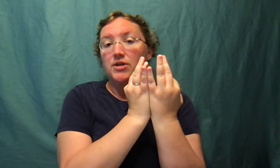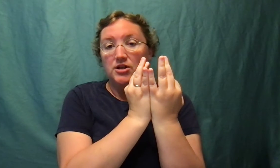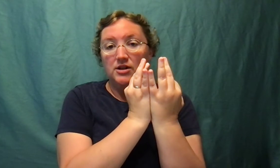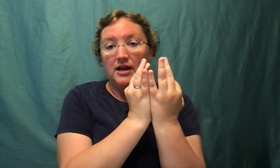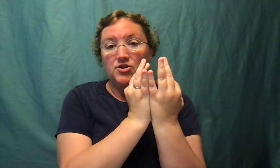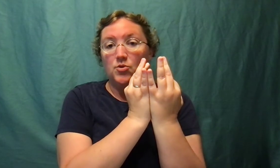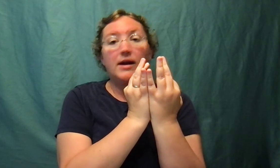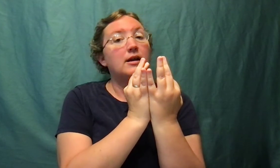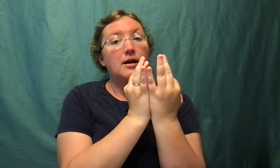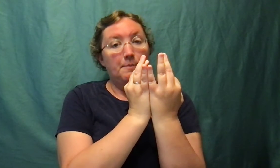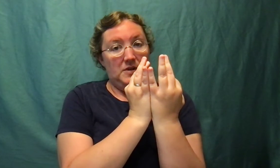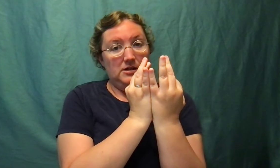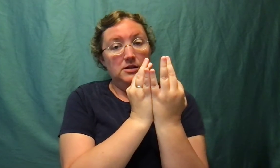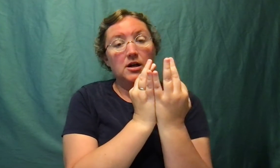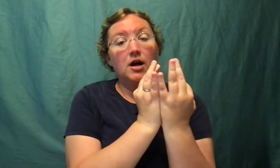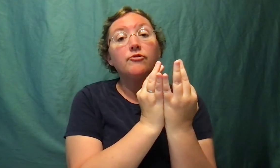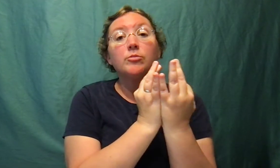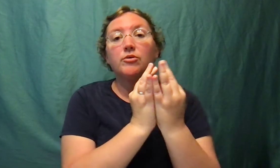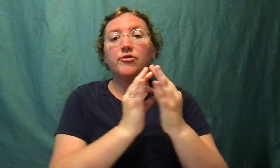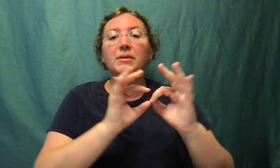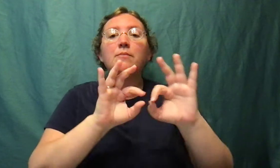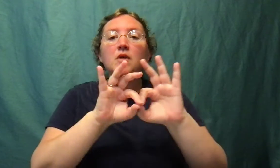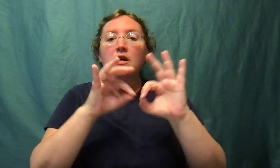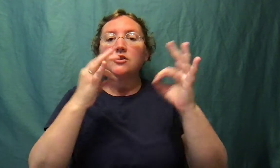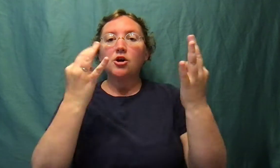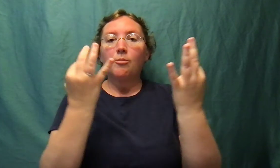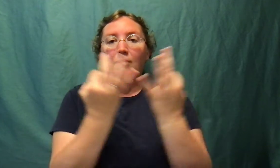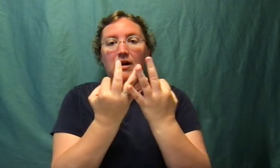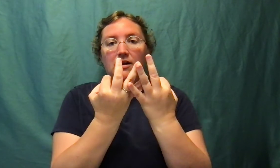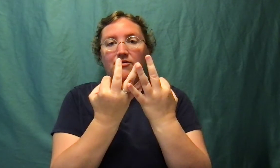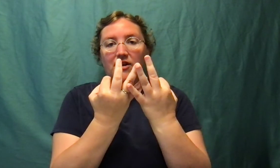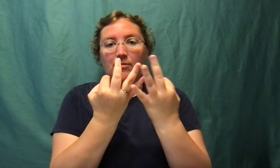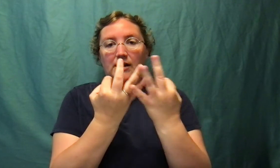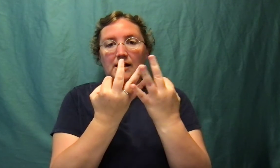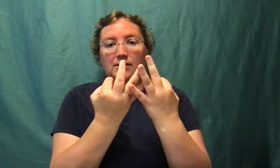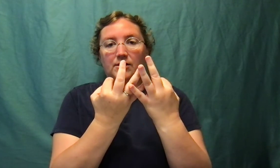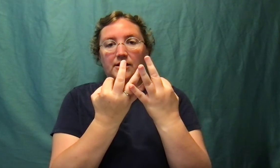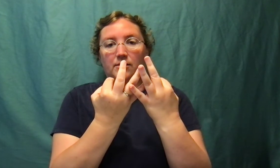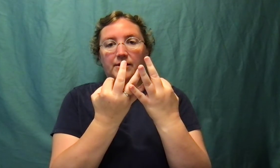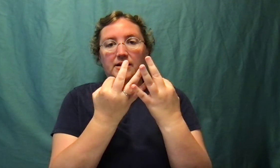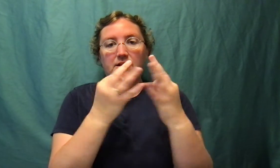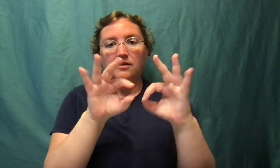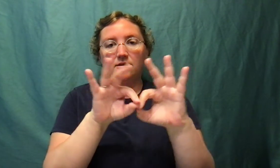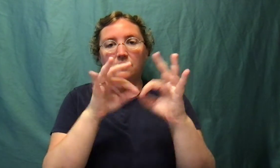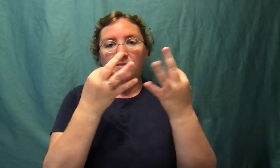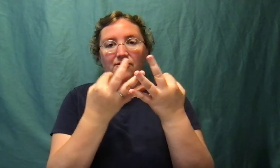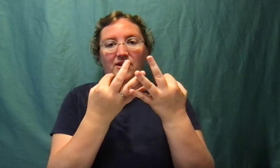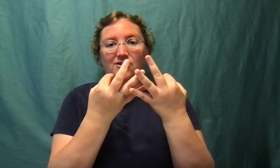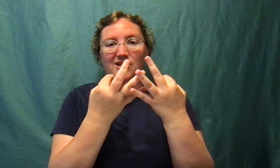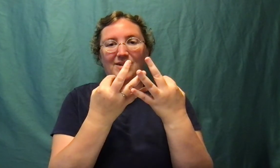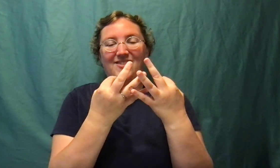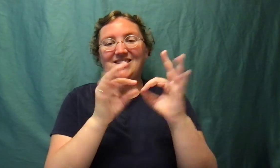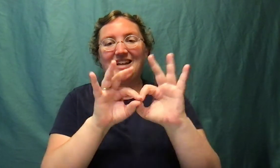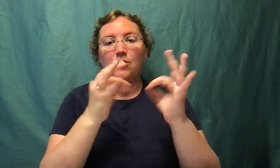illustration, that's great. This is not comfortable for me. So my family ends up a little bit, my fingers end up kind of